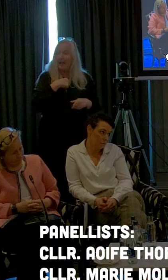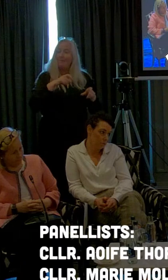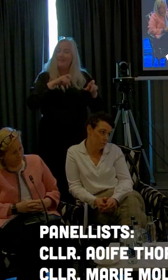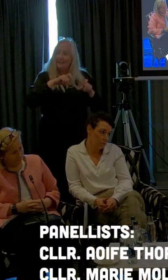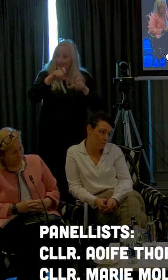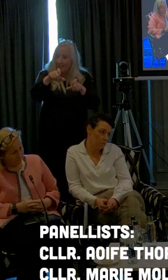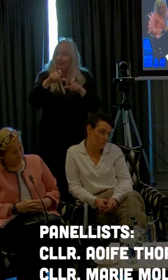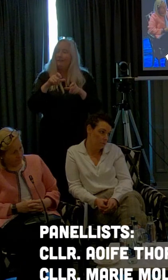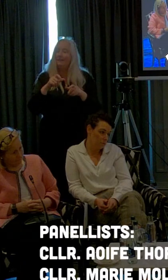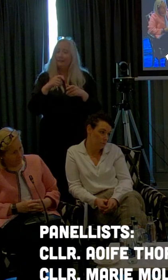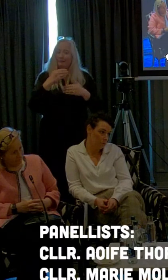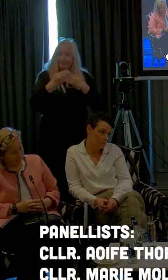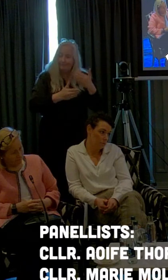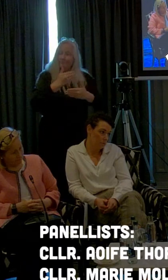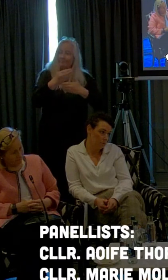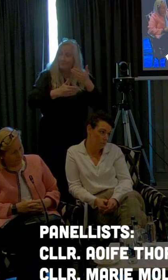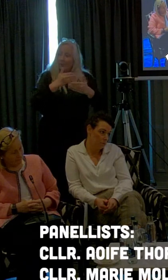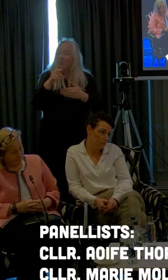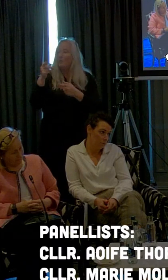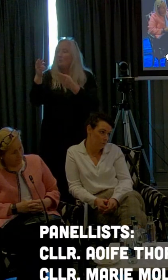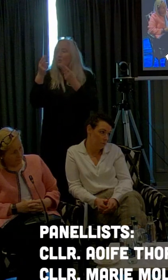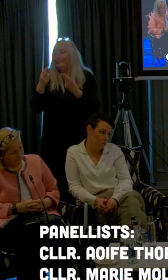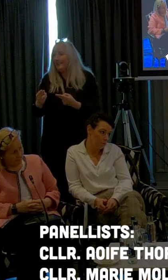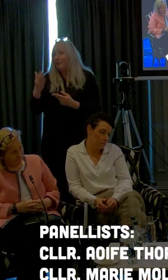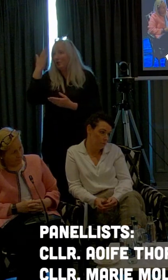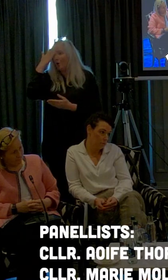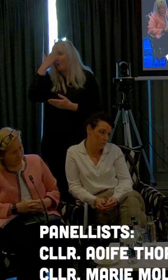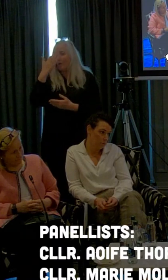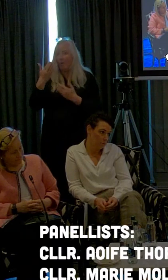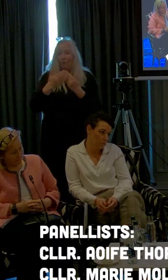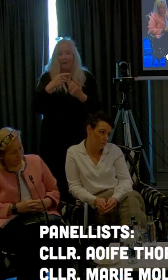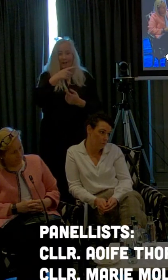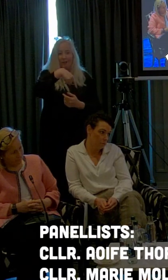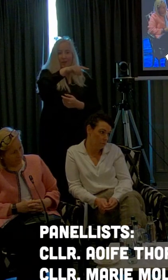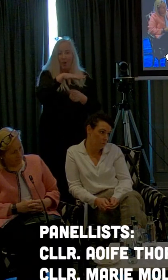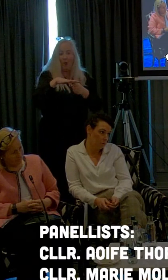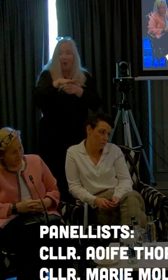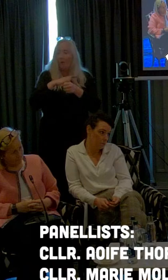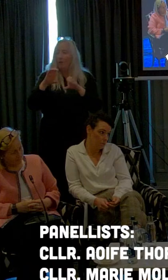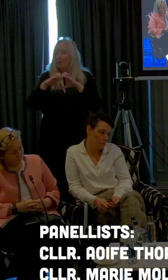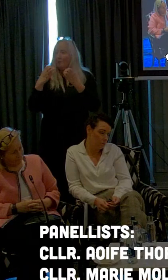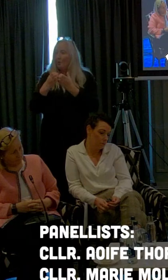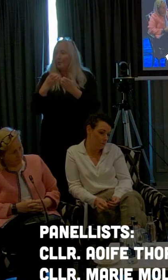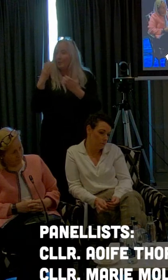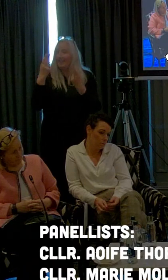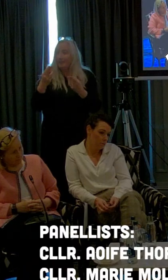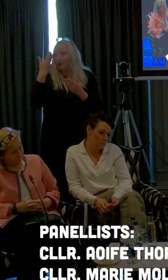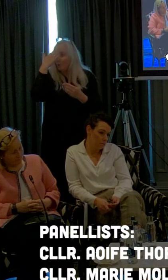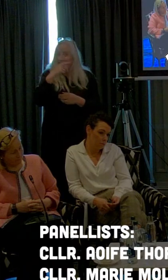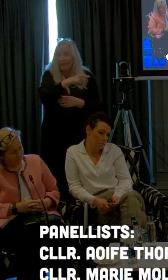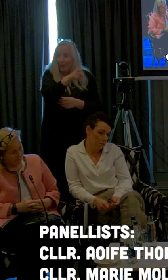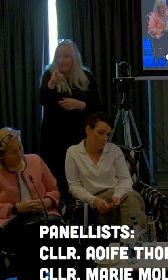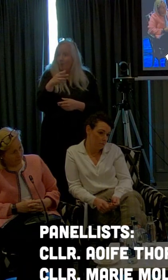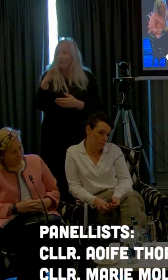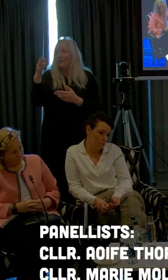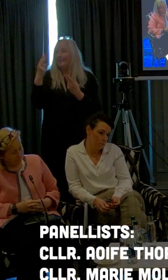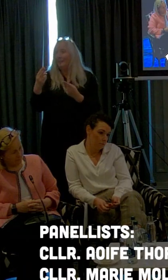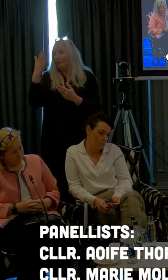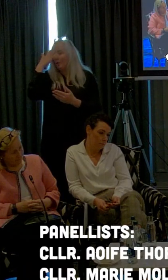have to go in. You know what you need. You know in your local communities where you're from. You know the issues from the canvas. You know the issues